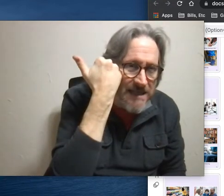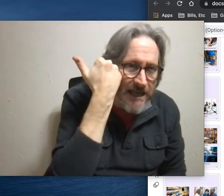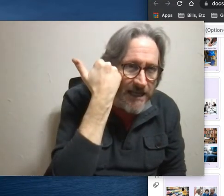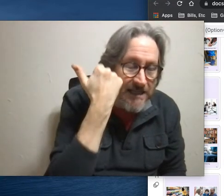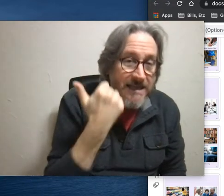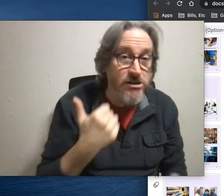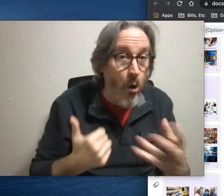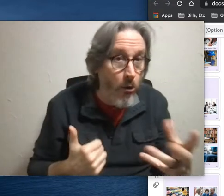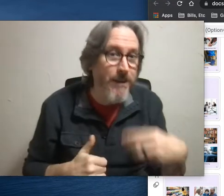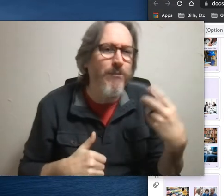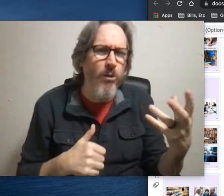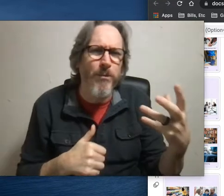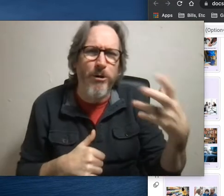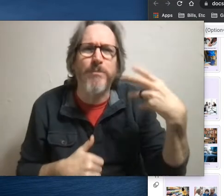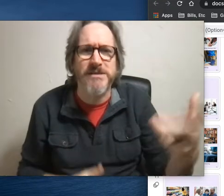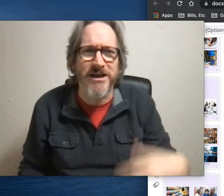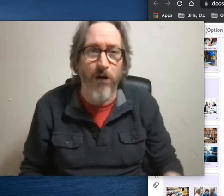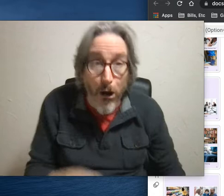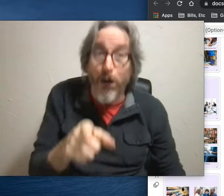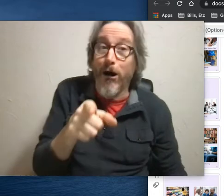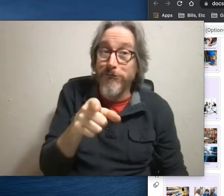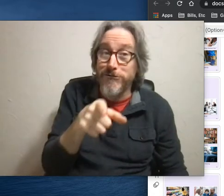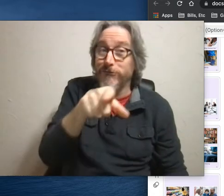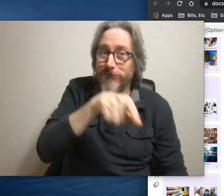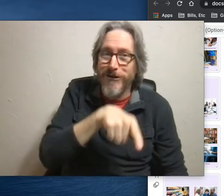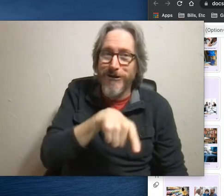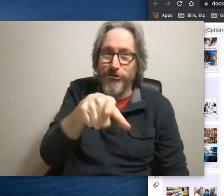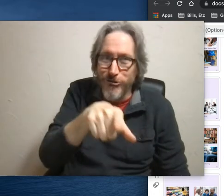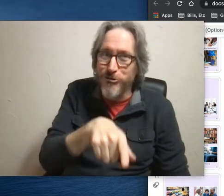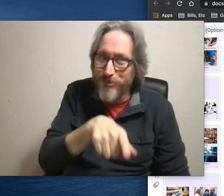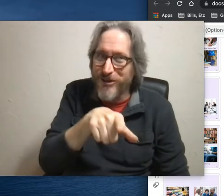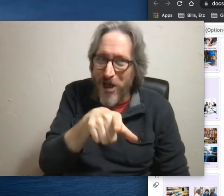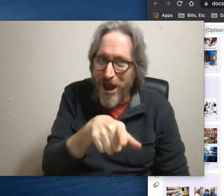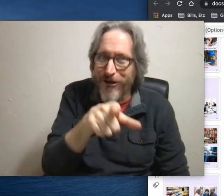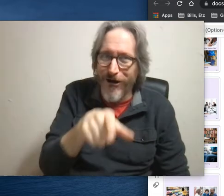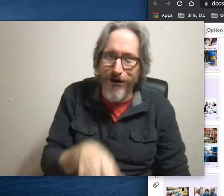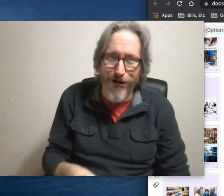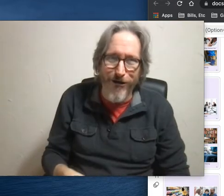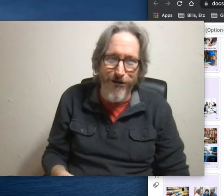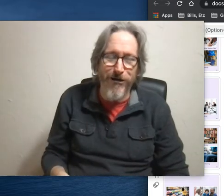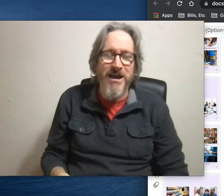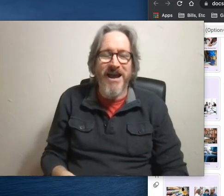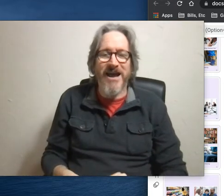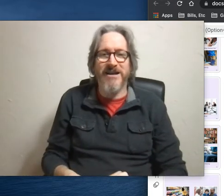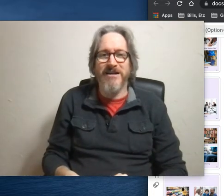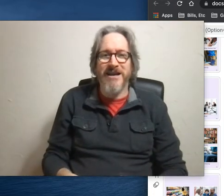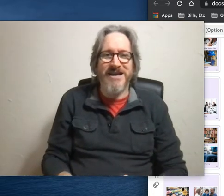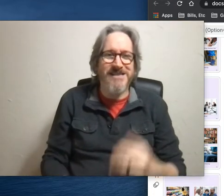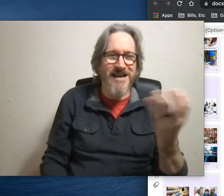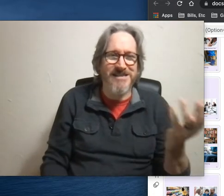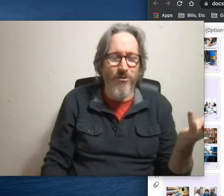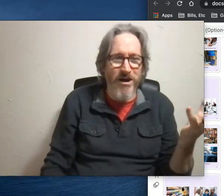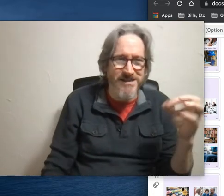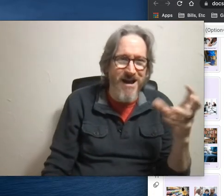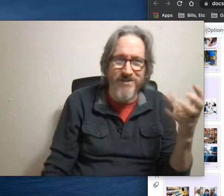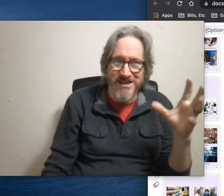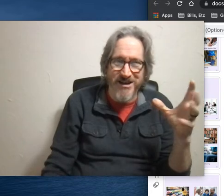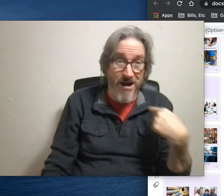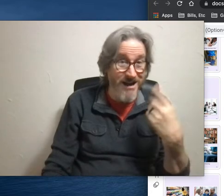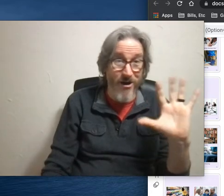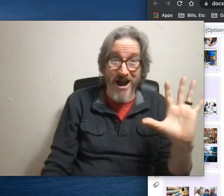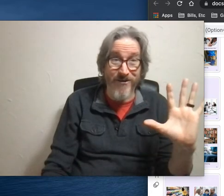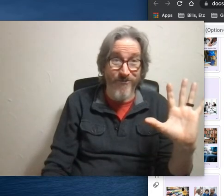accidentally sign it like this. Or people will purposely go, oh, did you mean that? Oh. And as an ASL, as a